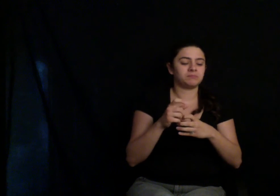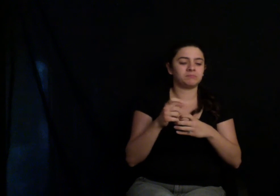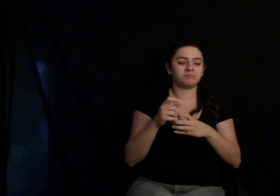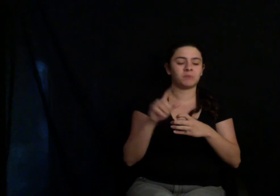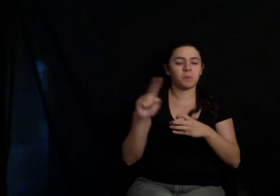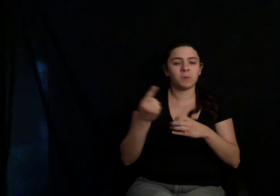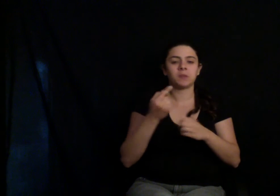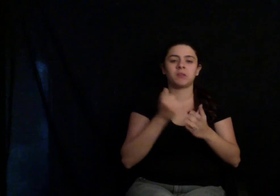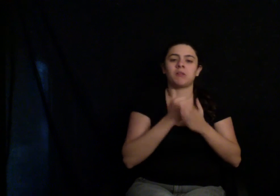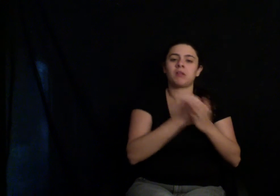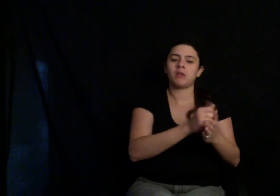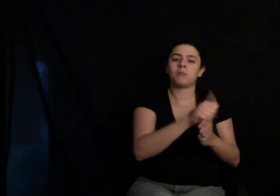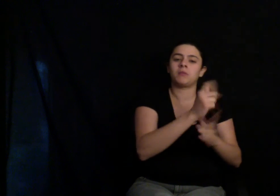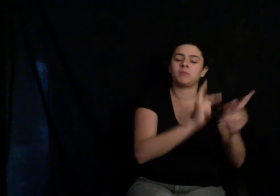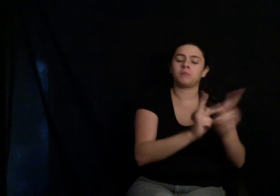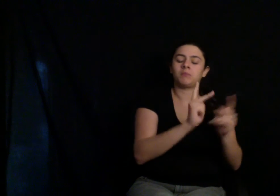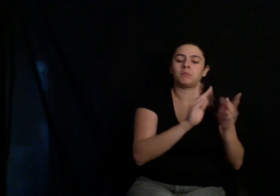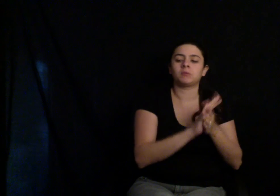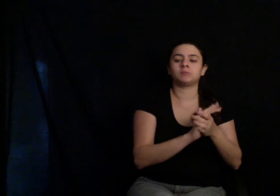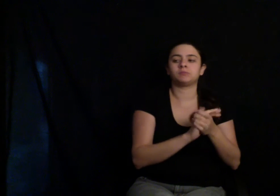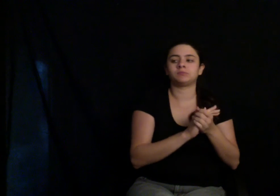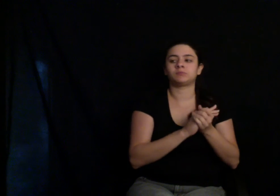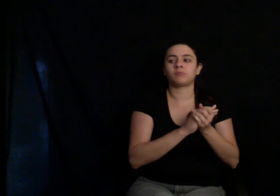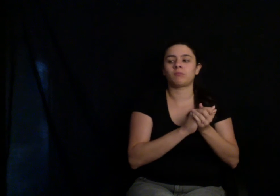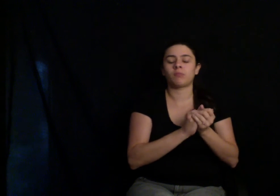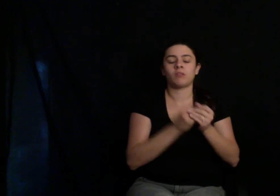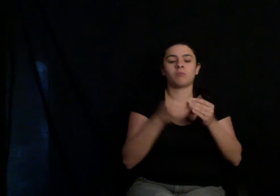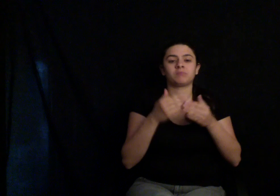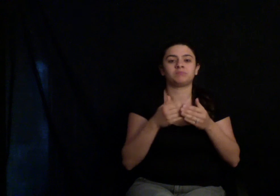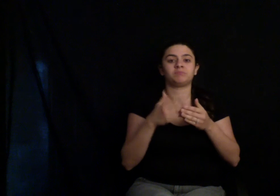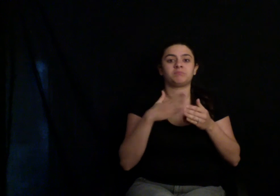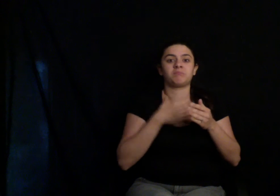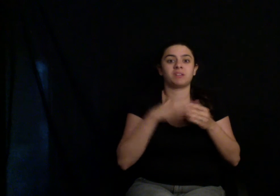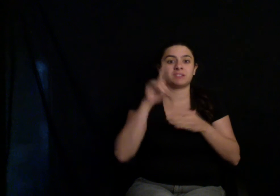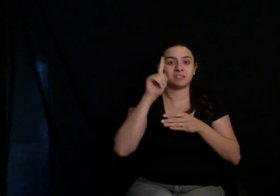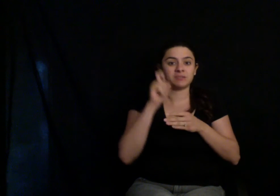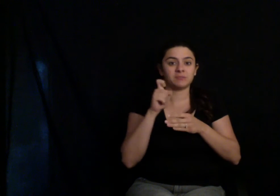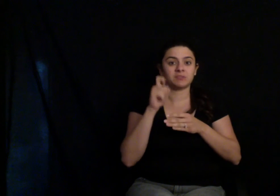with me after my whole Suspicous Onlooker debacle, and he connected me with a